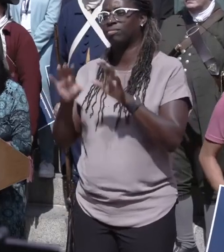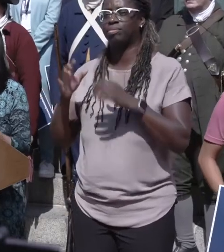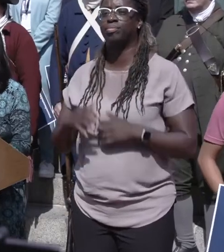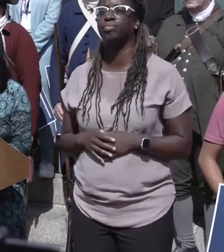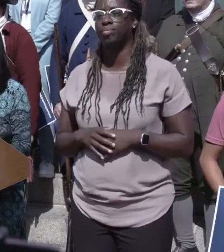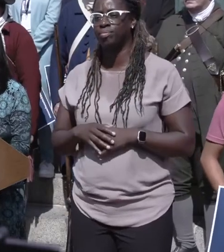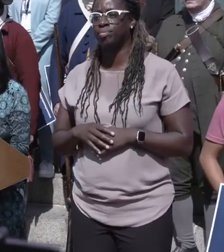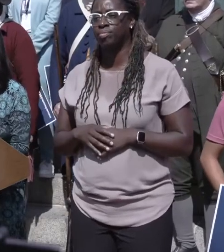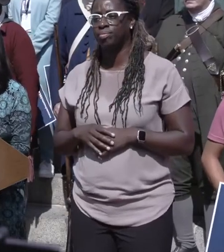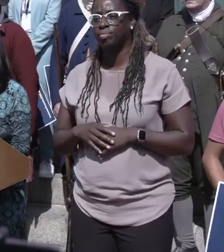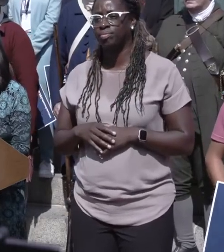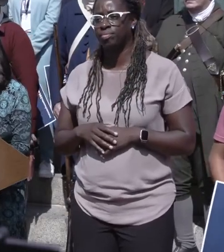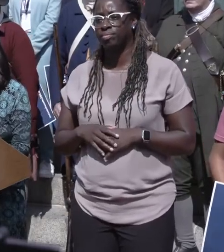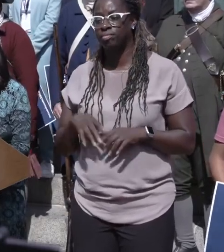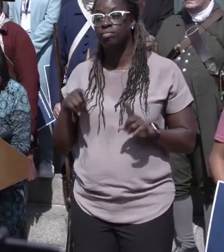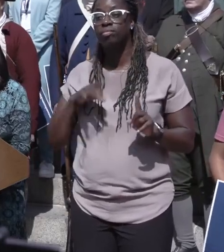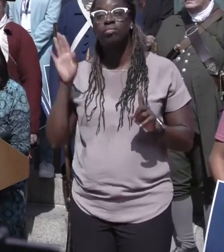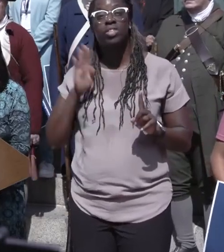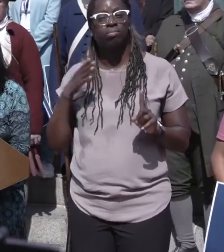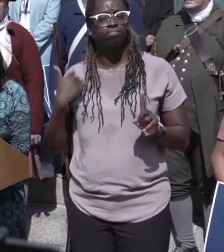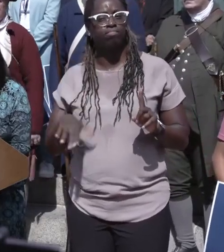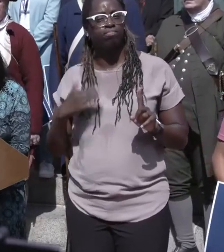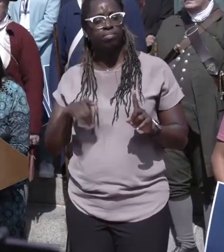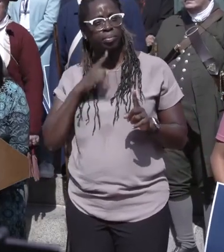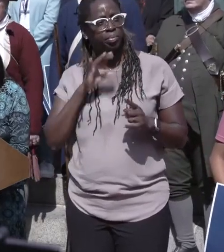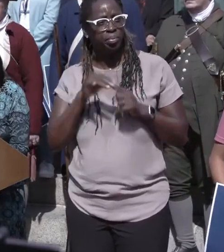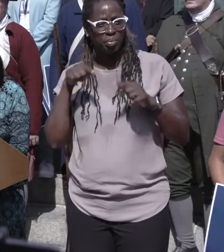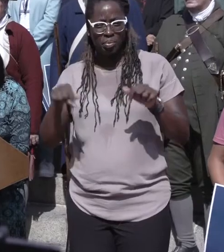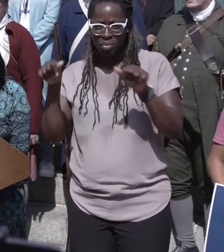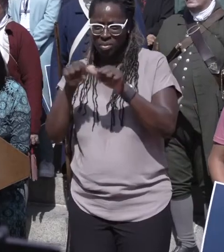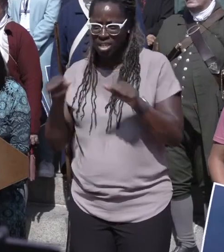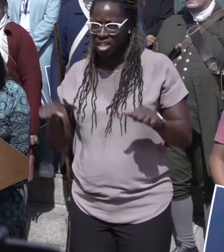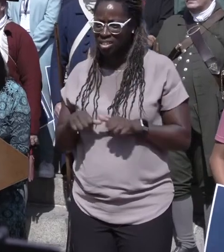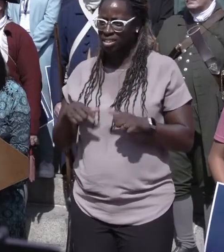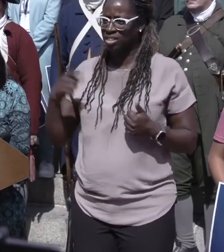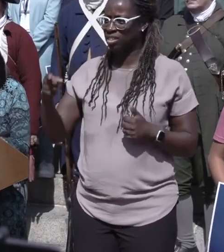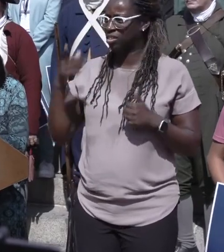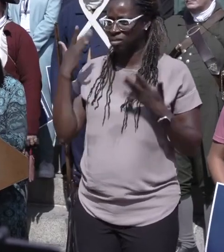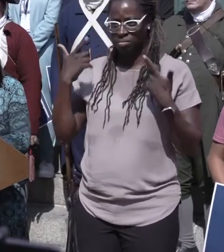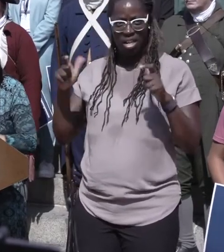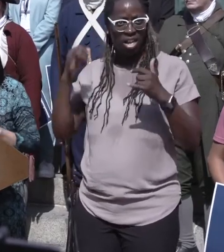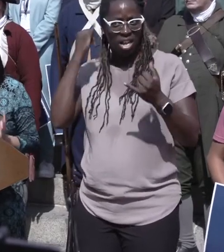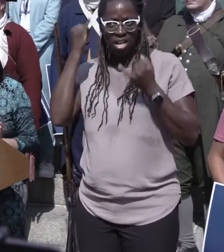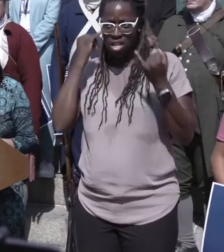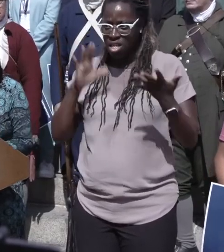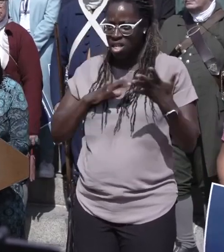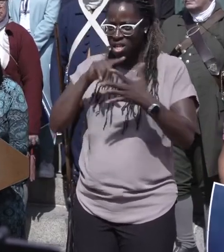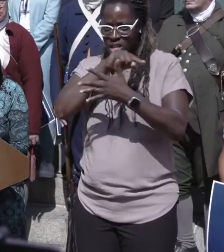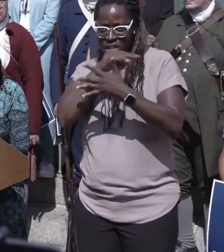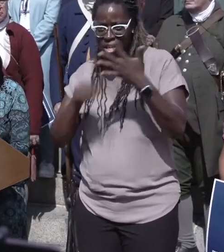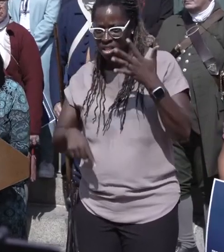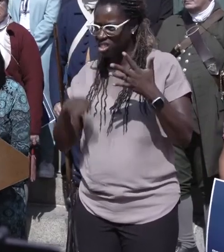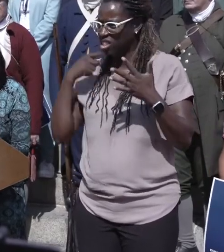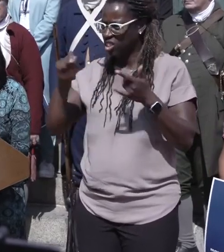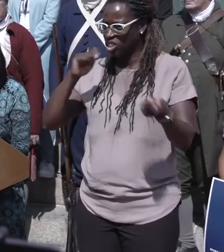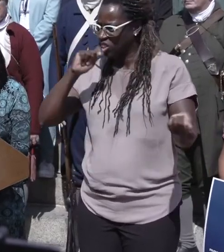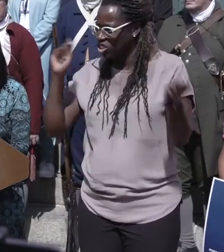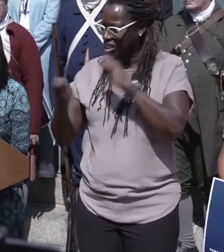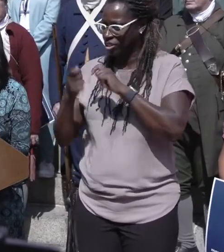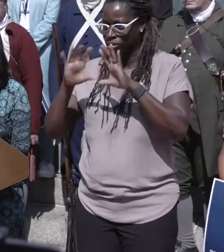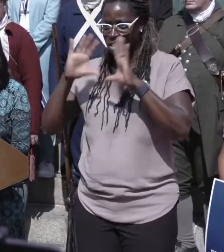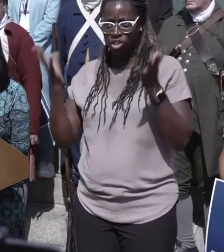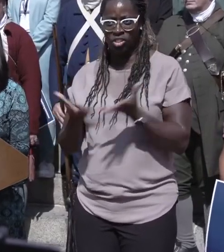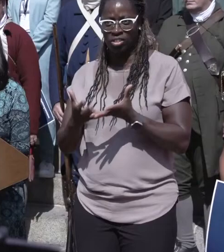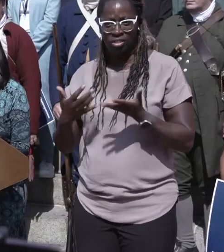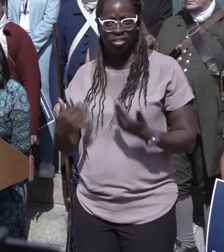that we have always been the place where people come with big ideas that change the world. And whenever we look back at our history, when we